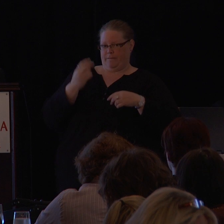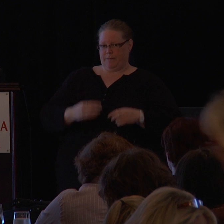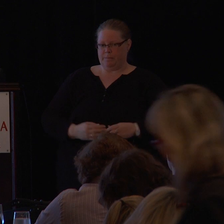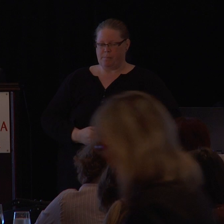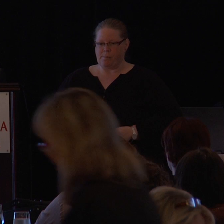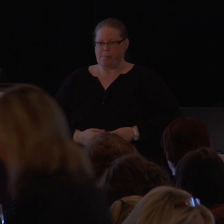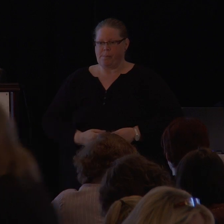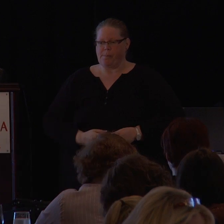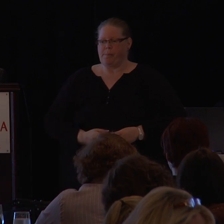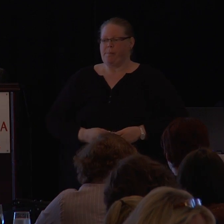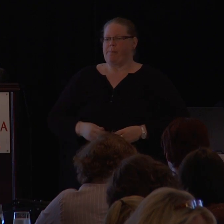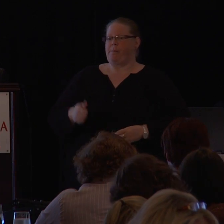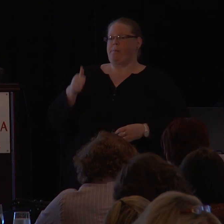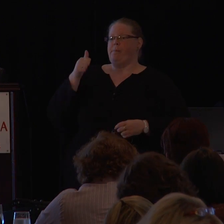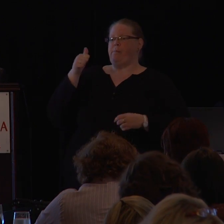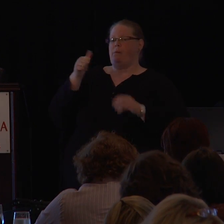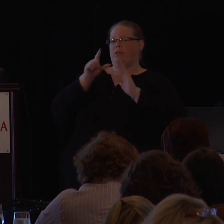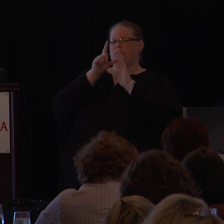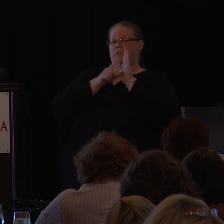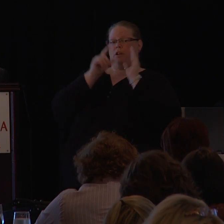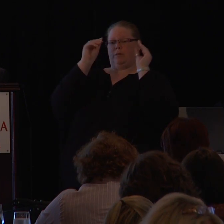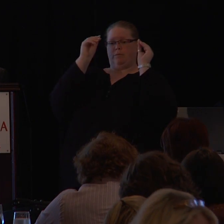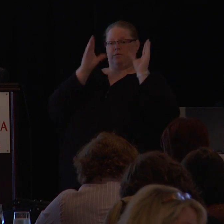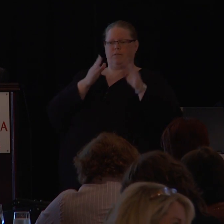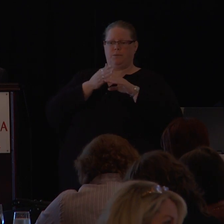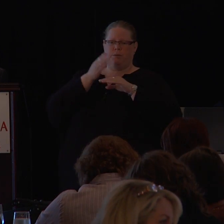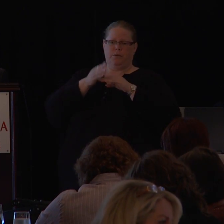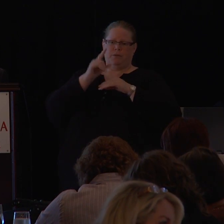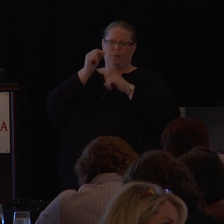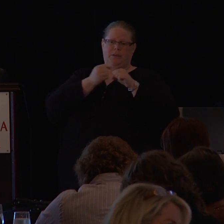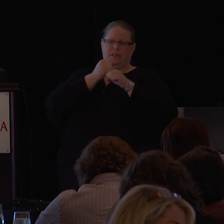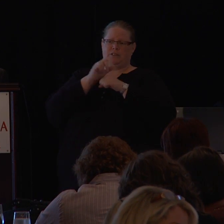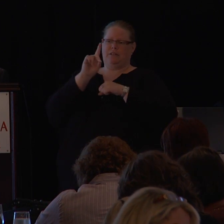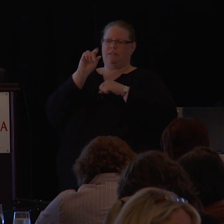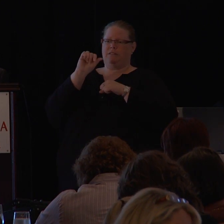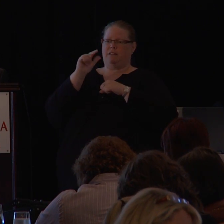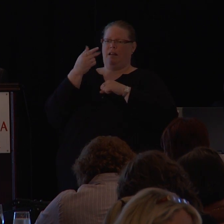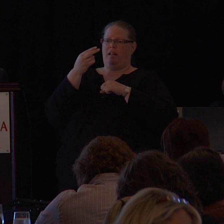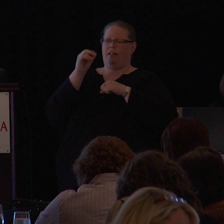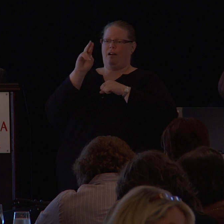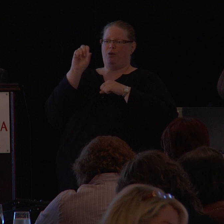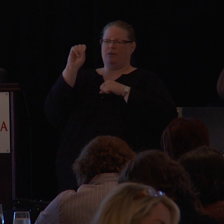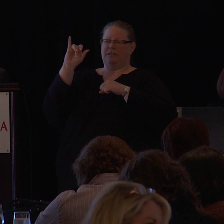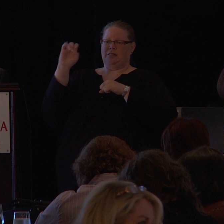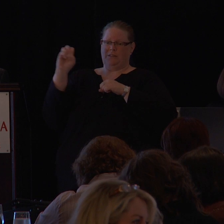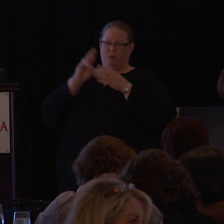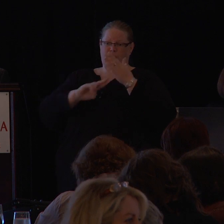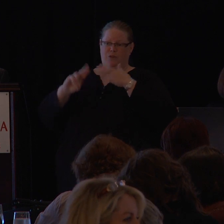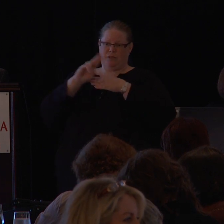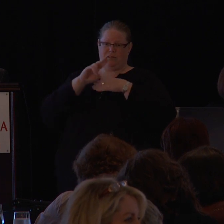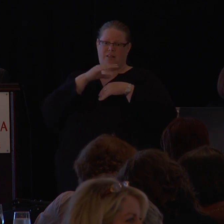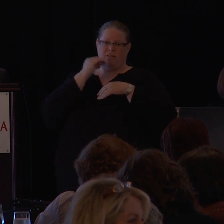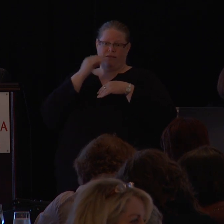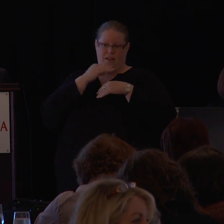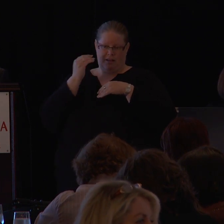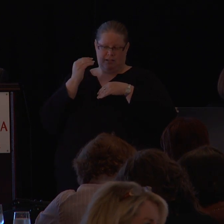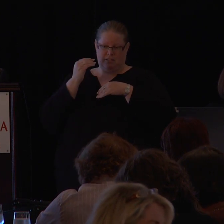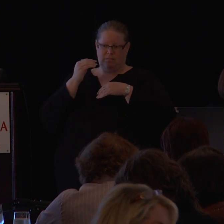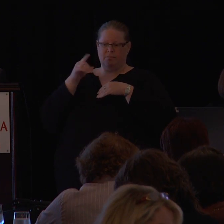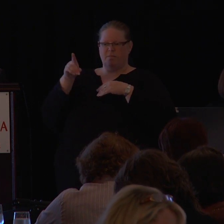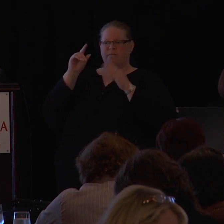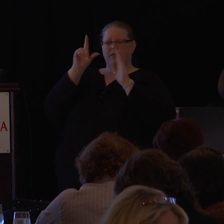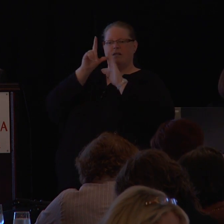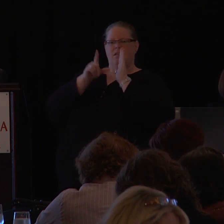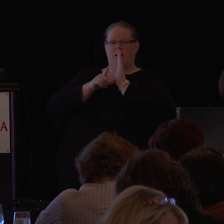As a professor of law for more than 20 years at Dalhousie University's respected faculty of law,